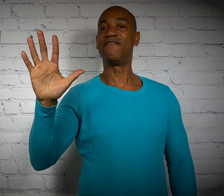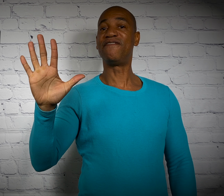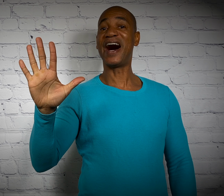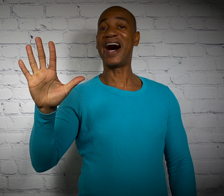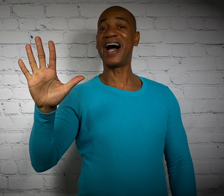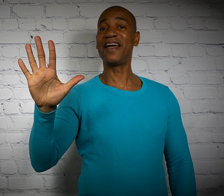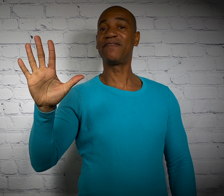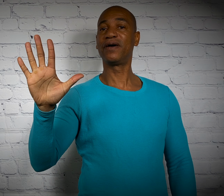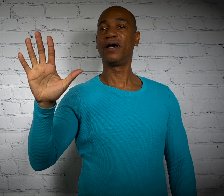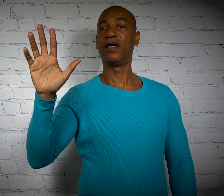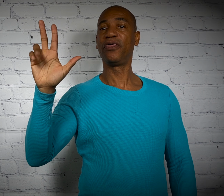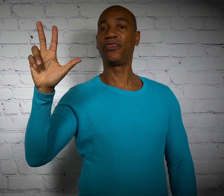35,